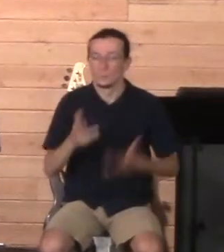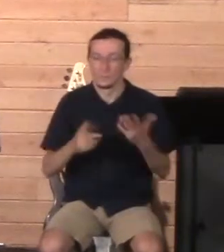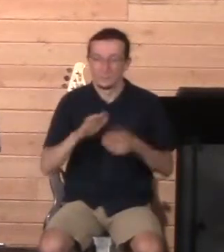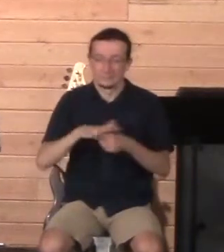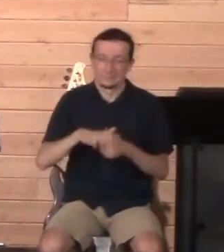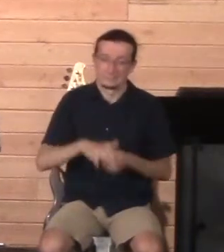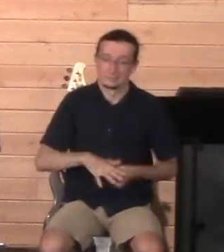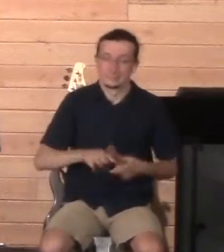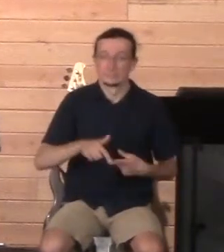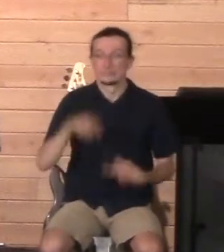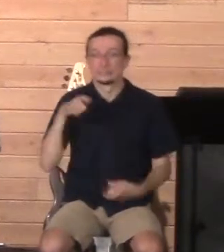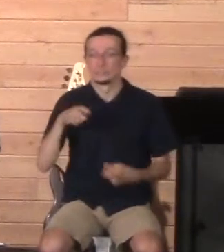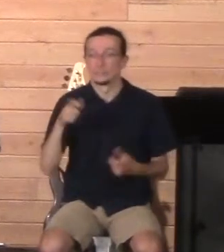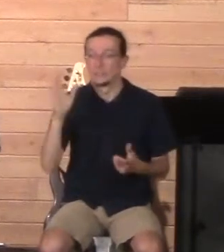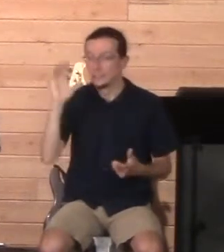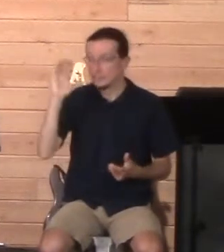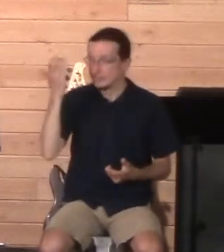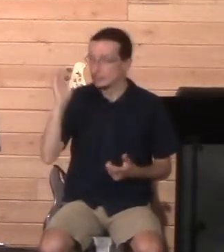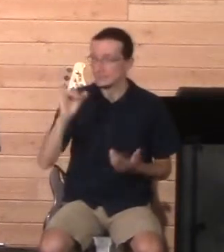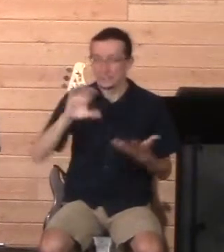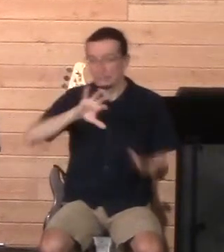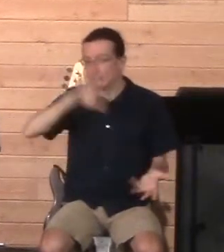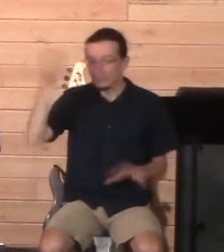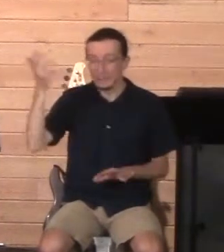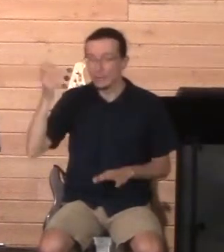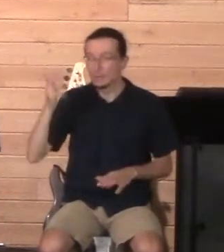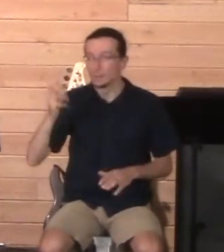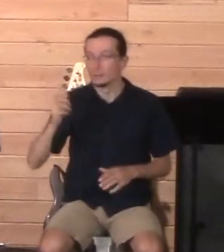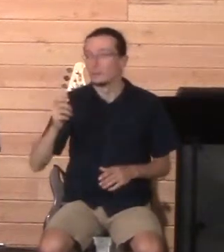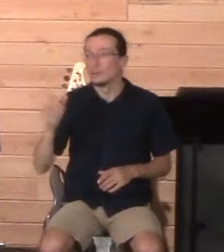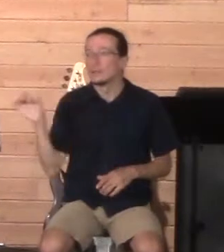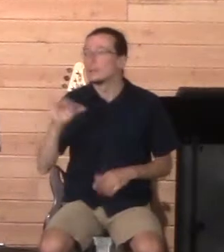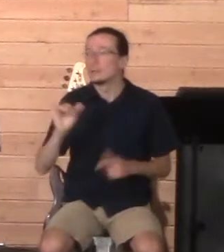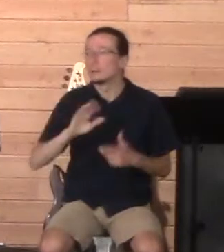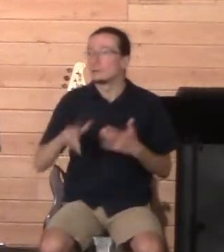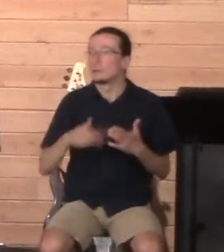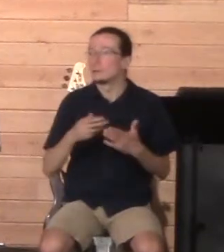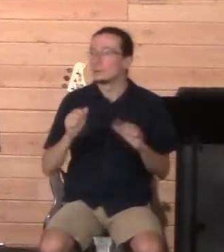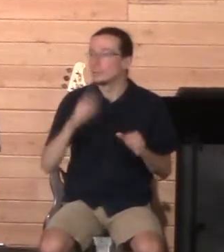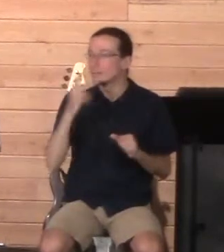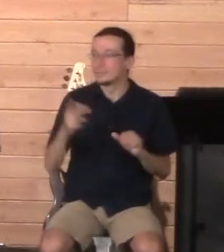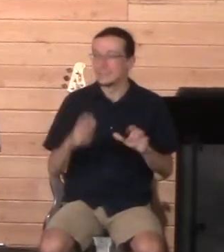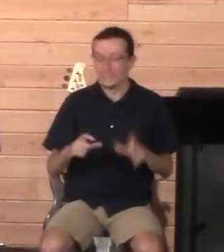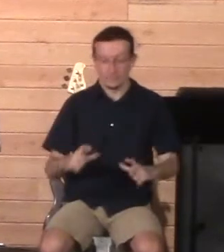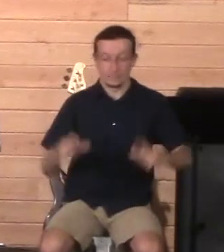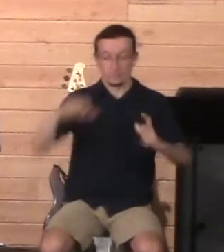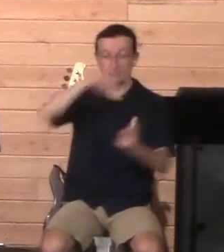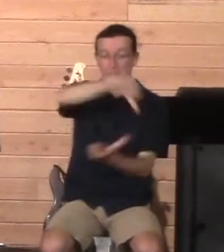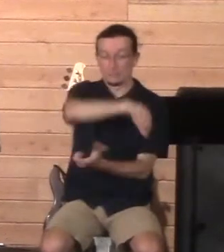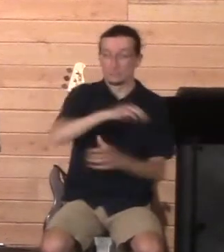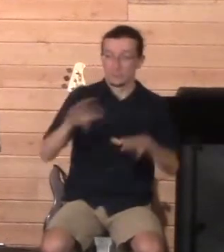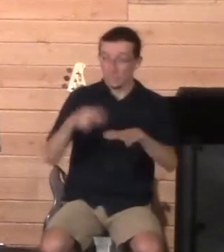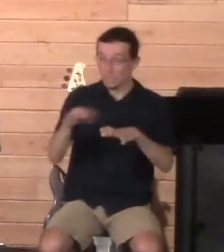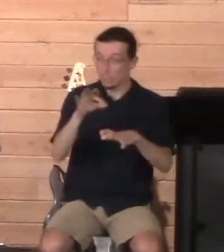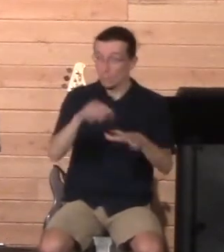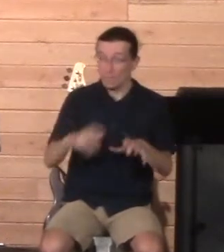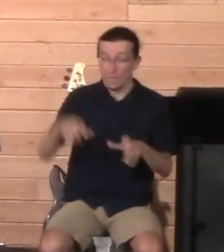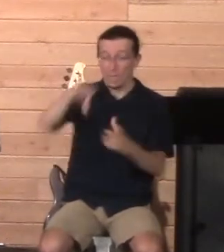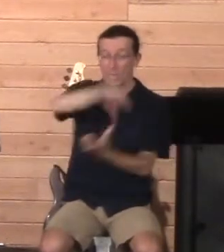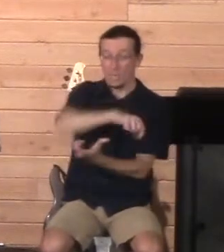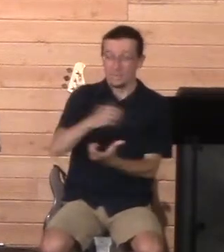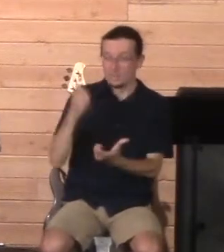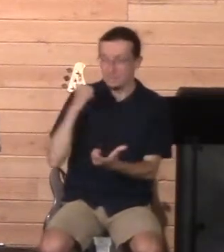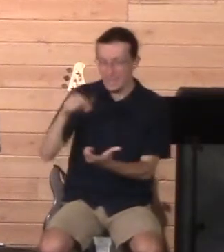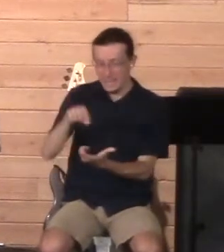it just seems like chaos, all you can see is the back of this tapestry. If you'll just have patience, it'll all make sense eventually.